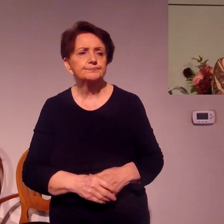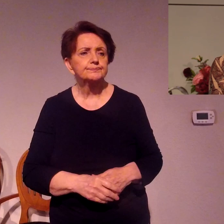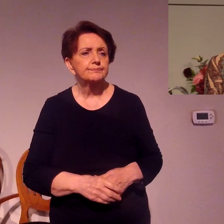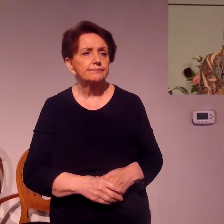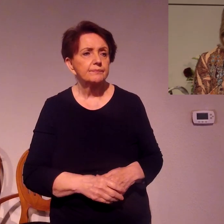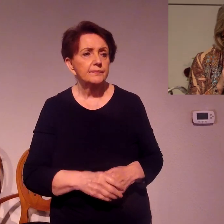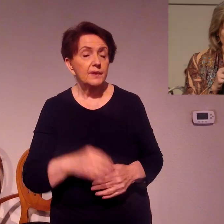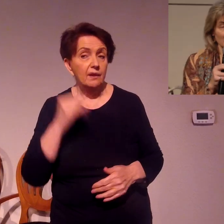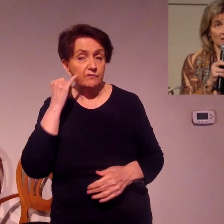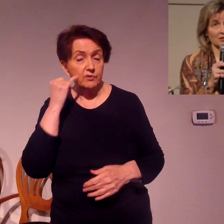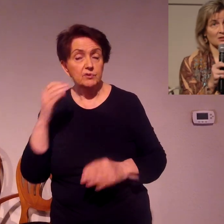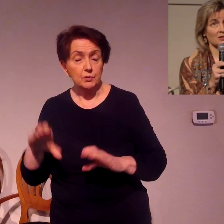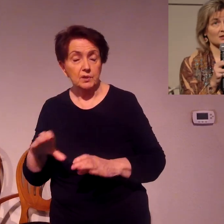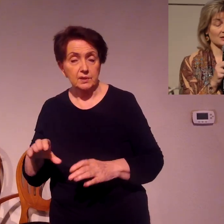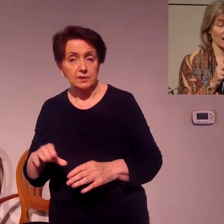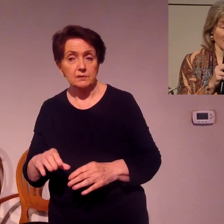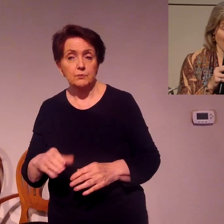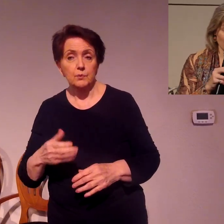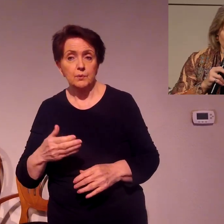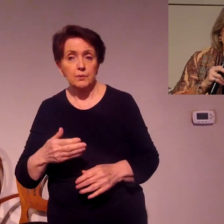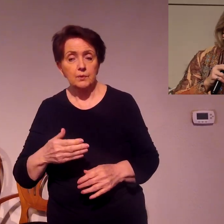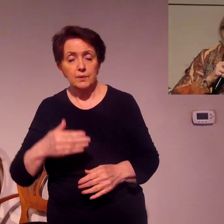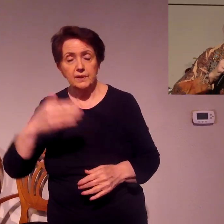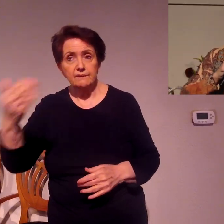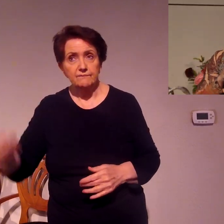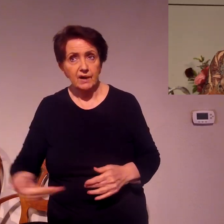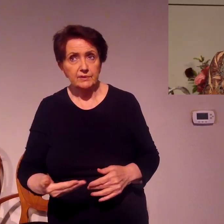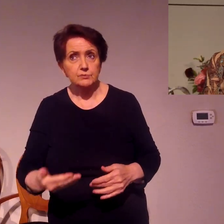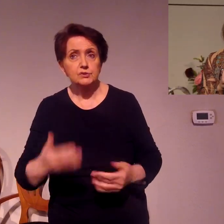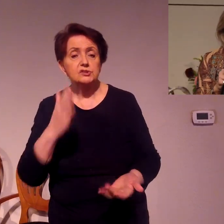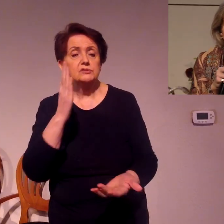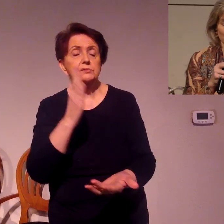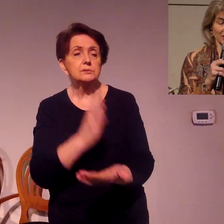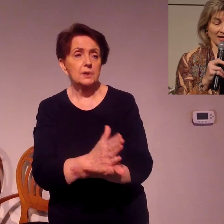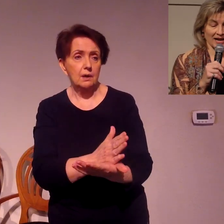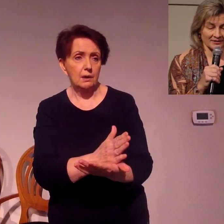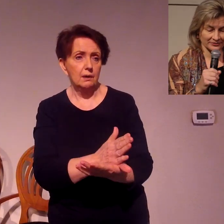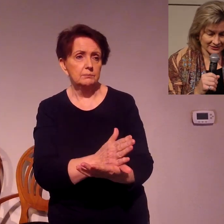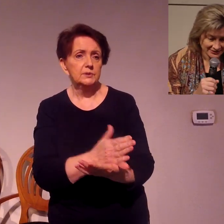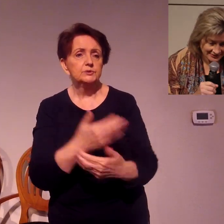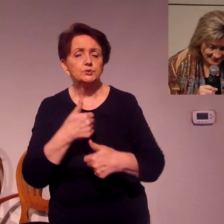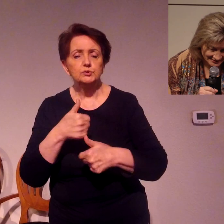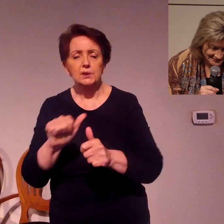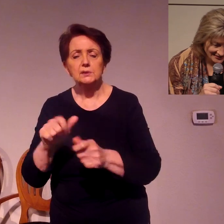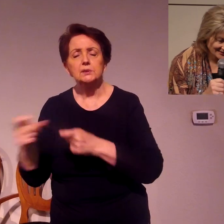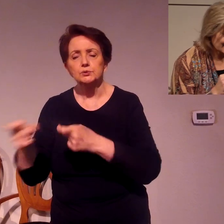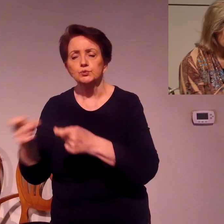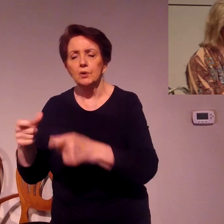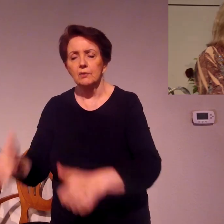you're doing it, is to stop trying to be about their life.